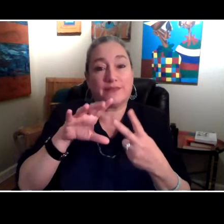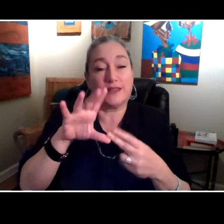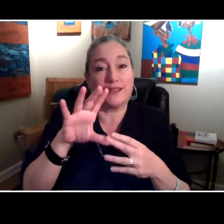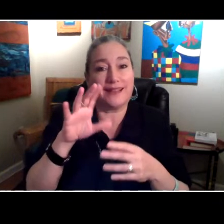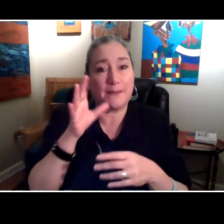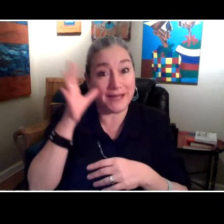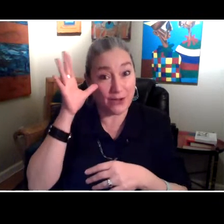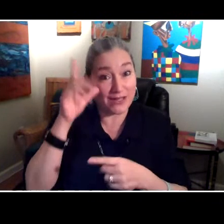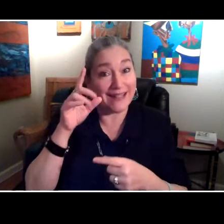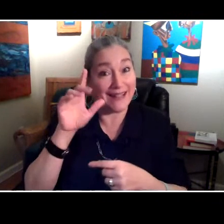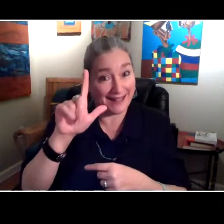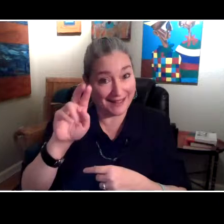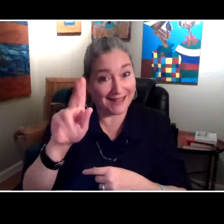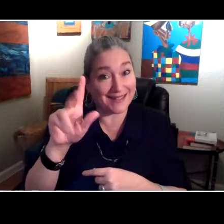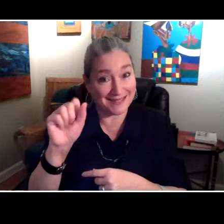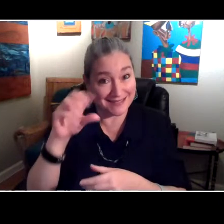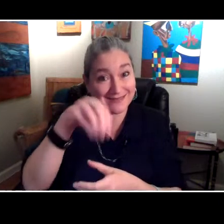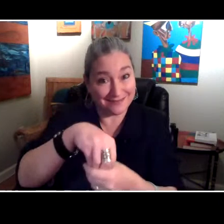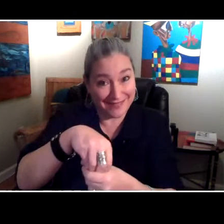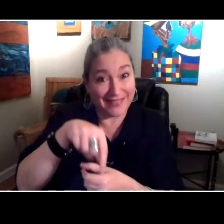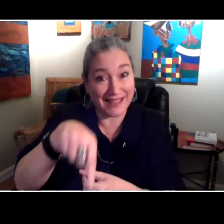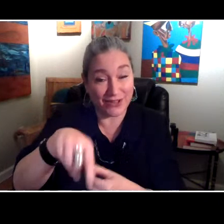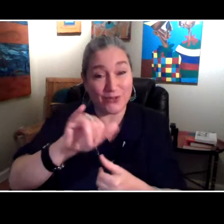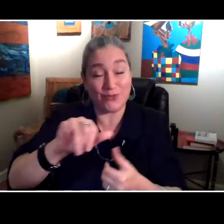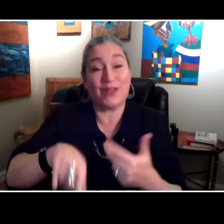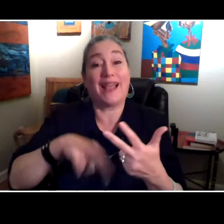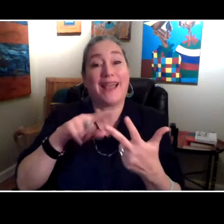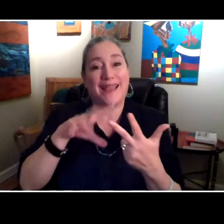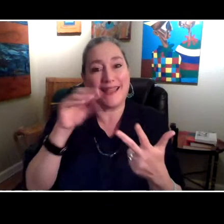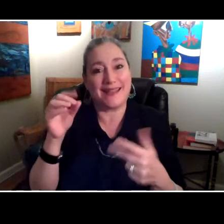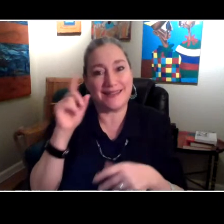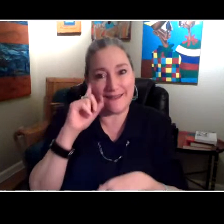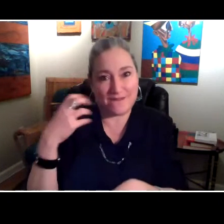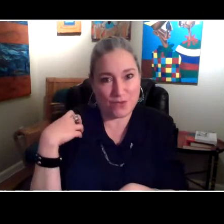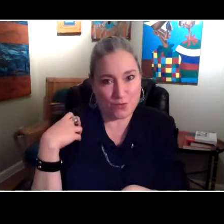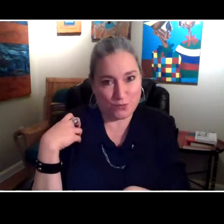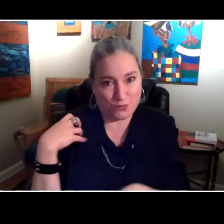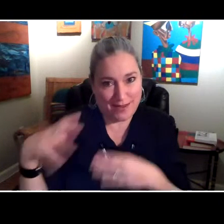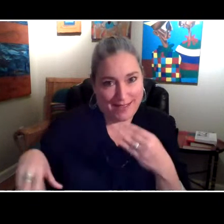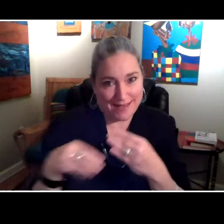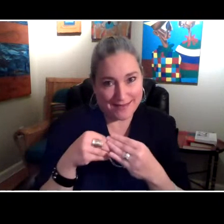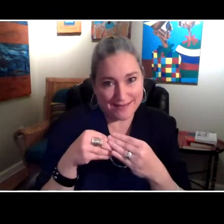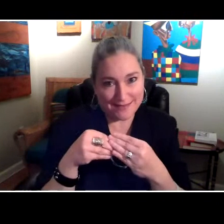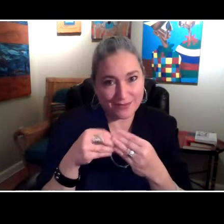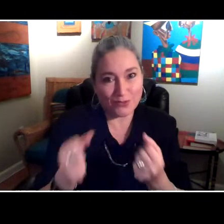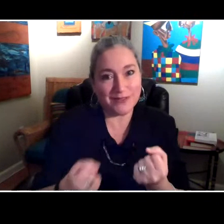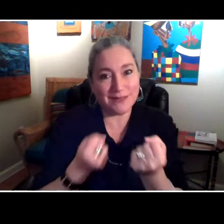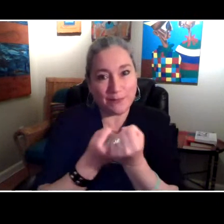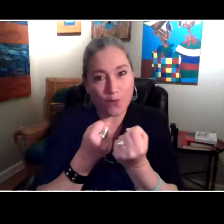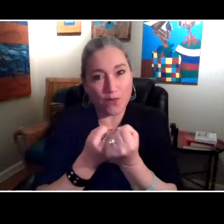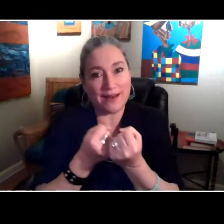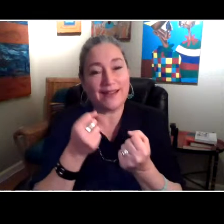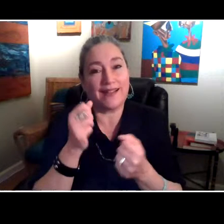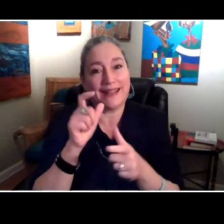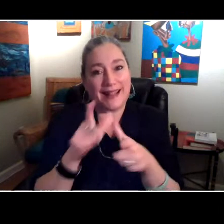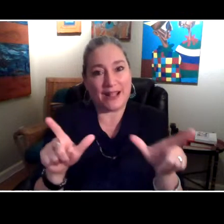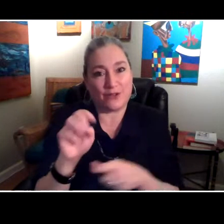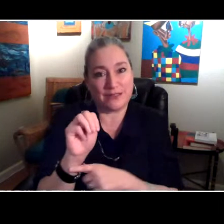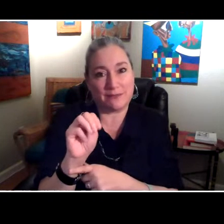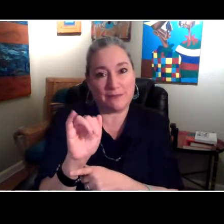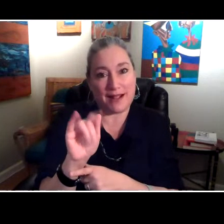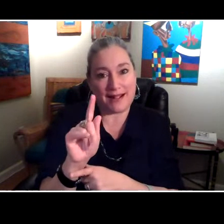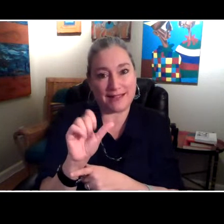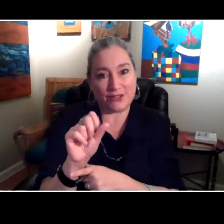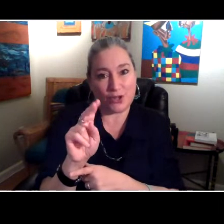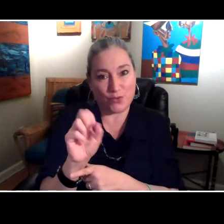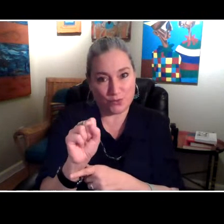refer deaf babies. They were required to refer deaf babies to this program where deaf professionals are included, deaf coaches